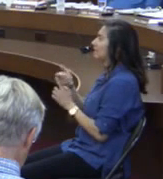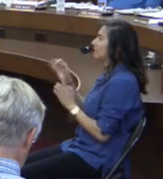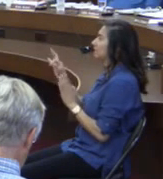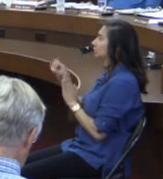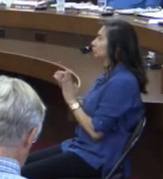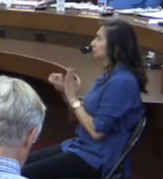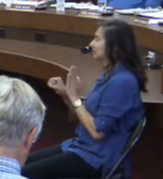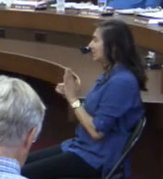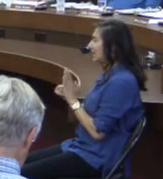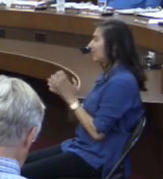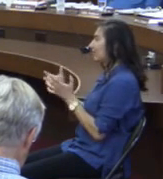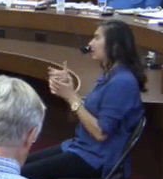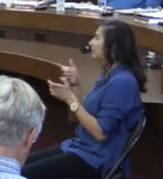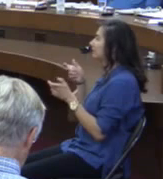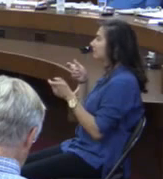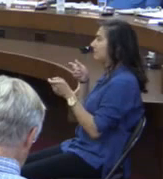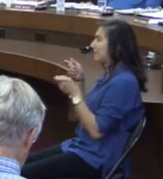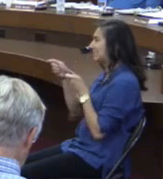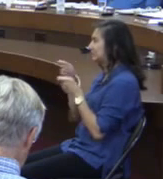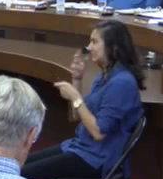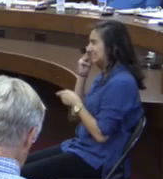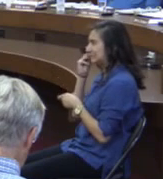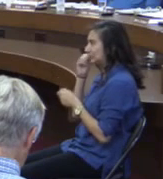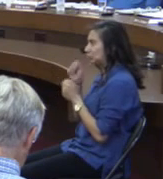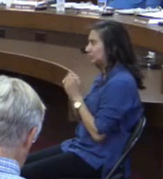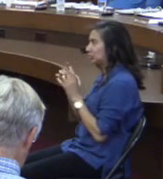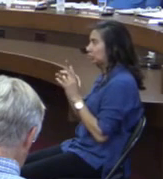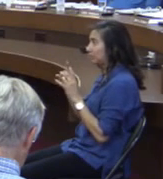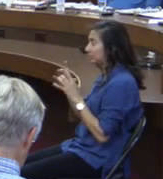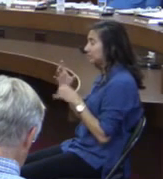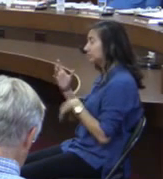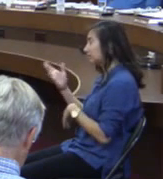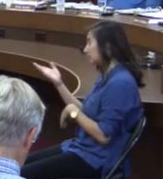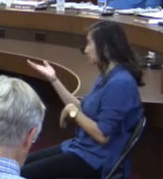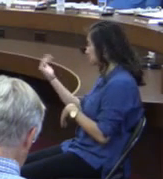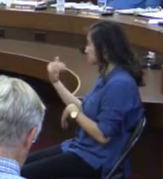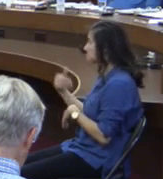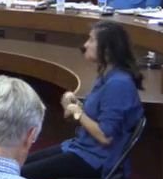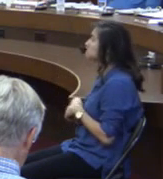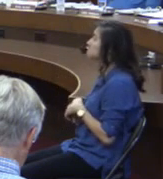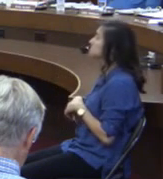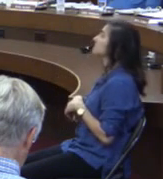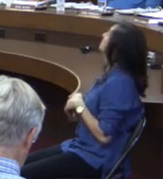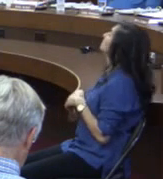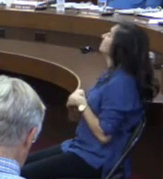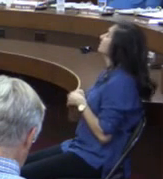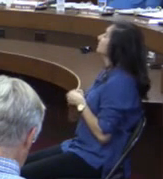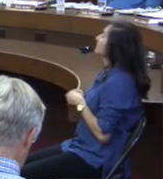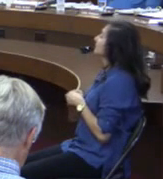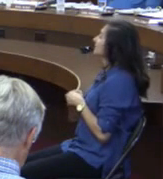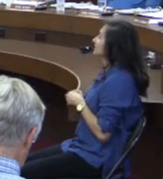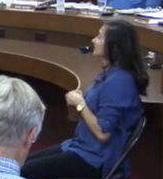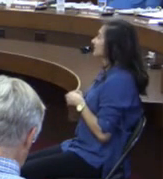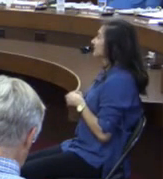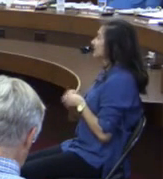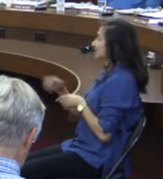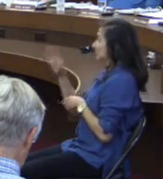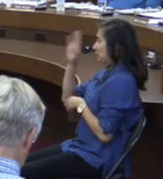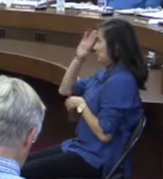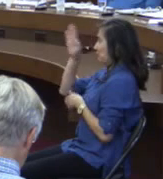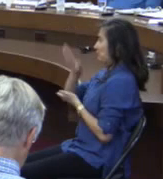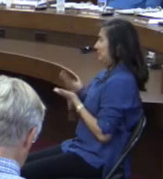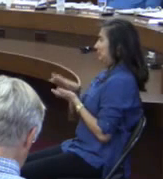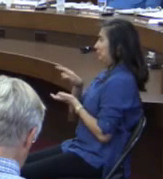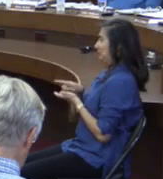experience managing Starbucks and even managing a couple at a time. So I'll let him share a little more. Hello, it's nice to meet you